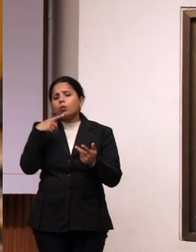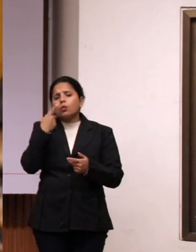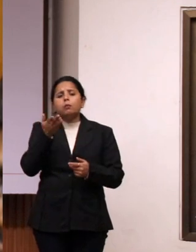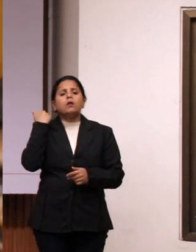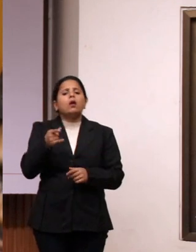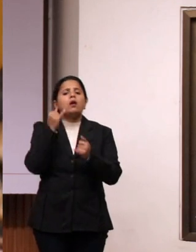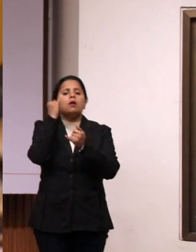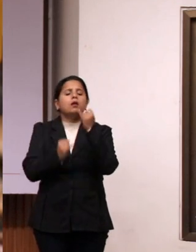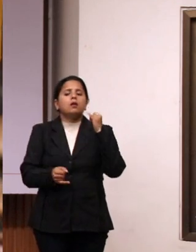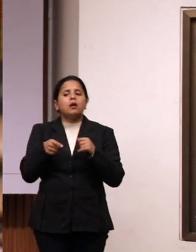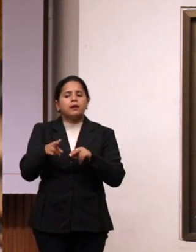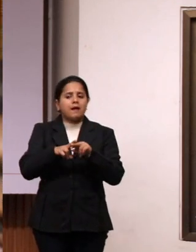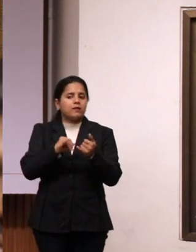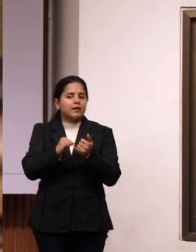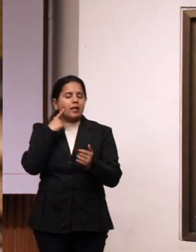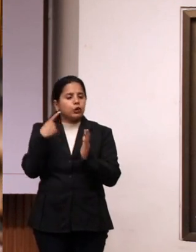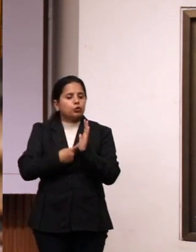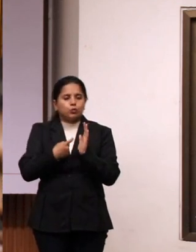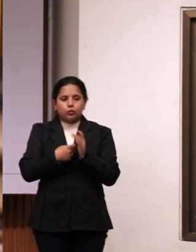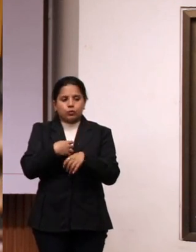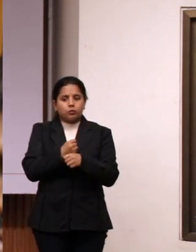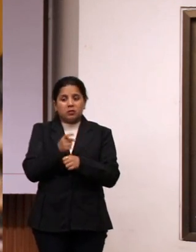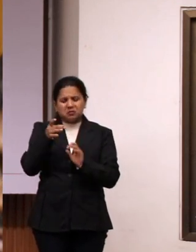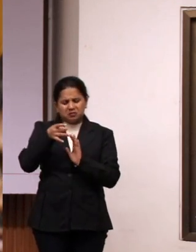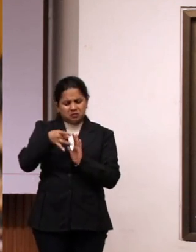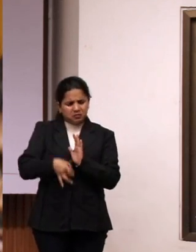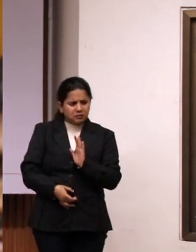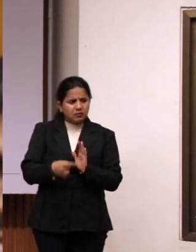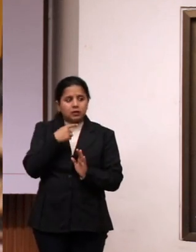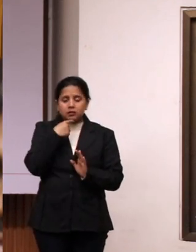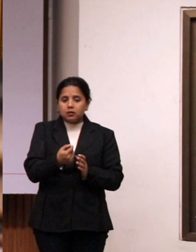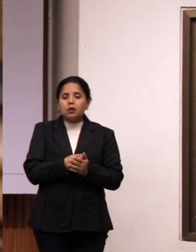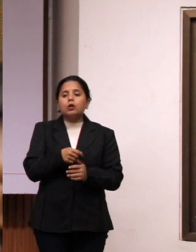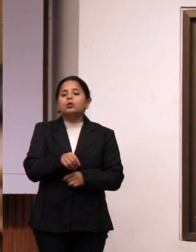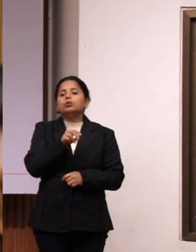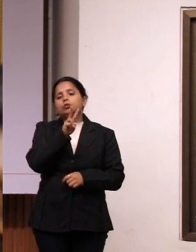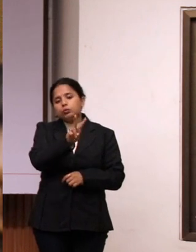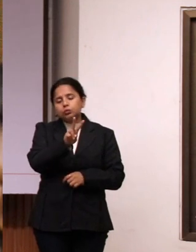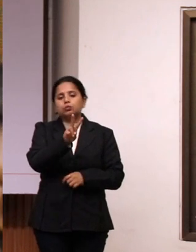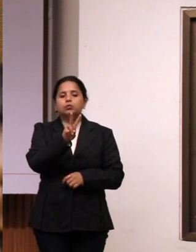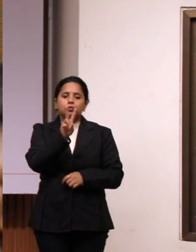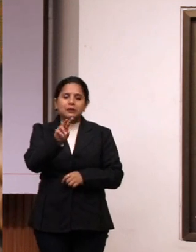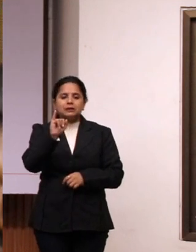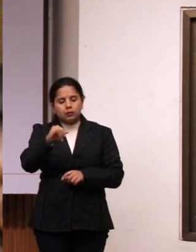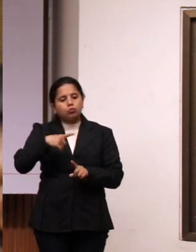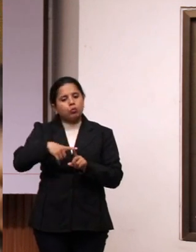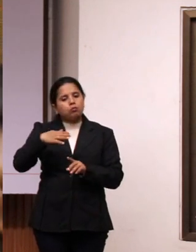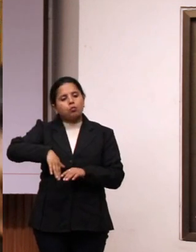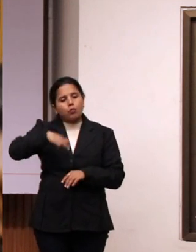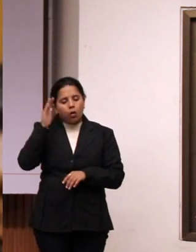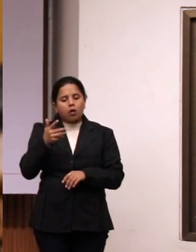in the last FSI report, which details 226 plus different types of vegetations